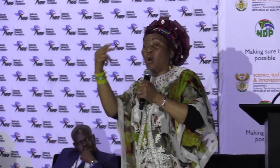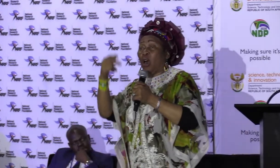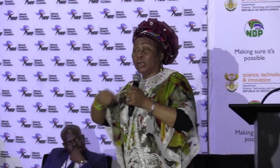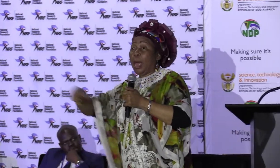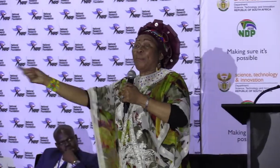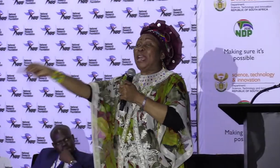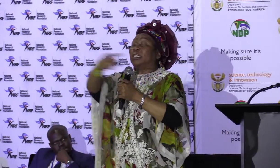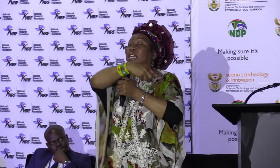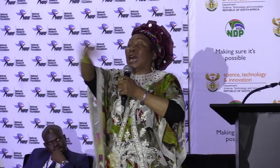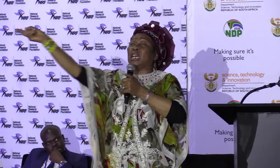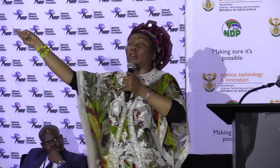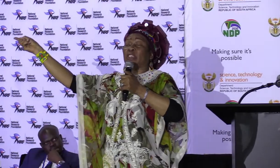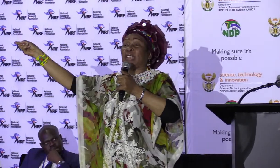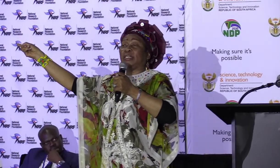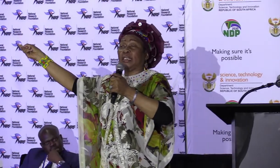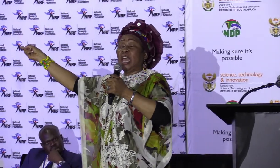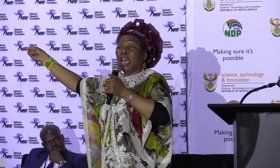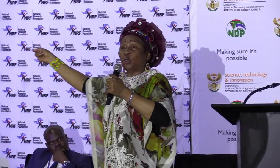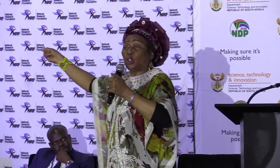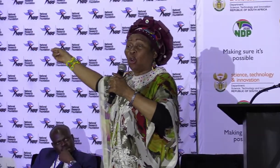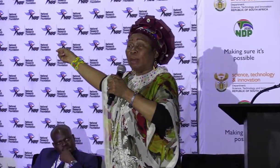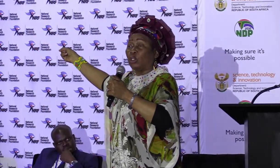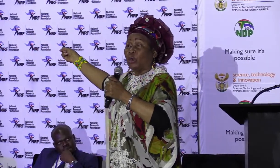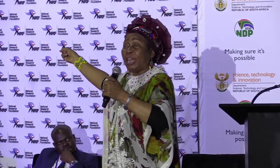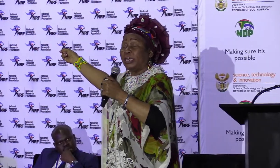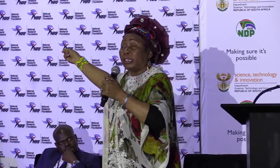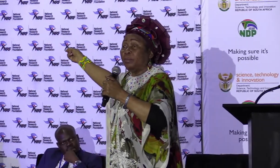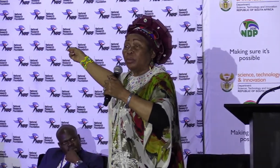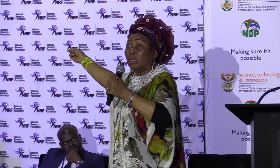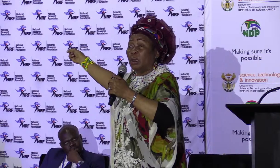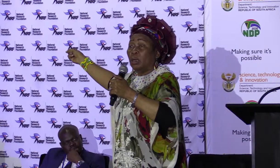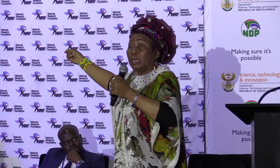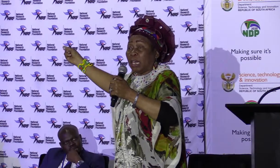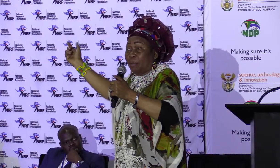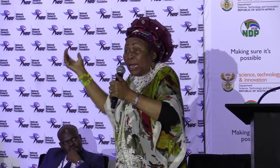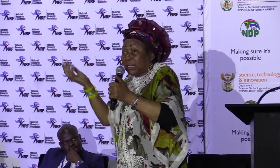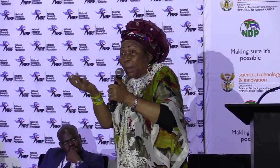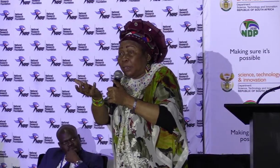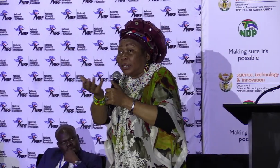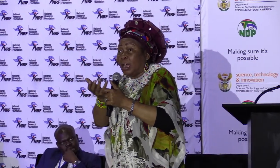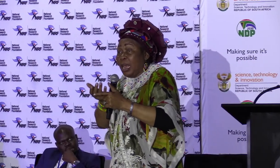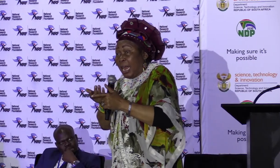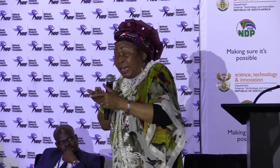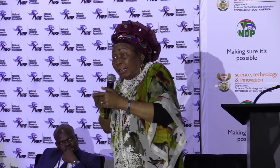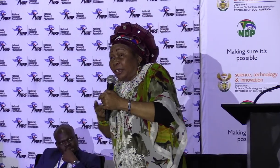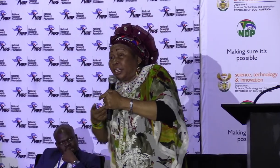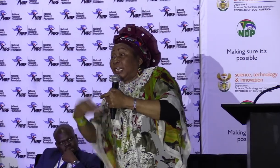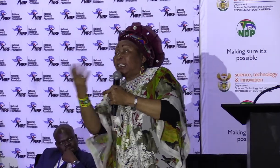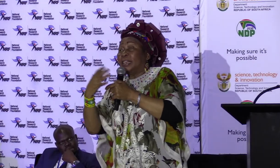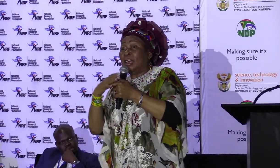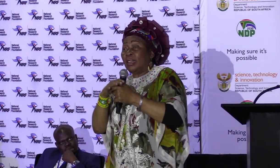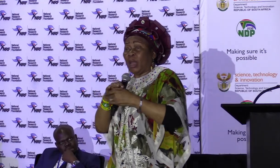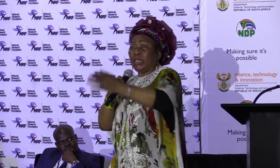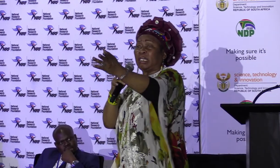They said, go on, paint the colors of the sunset as you saw them tonight. And Themba accepted.